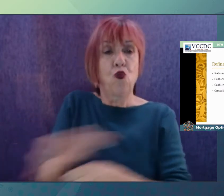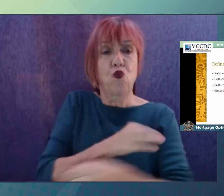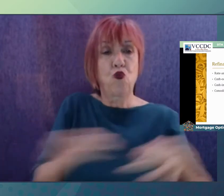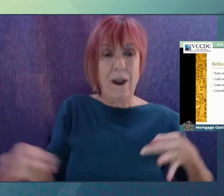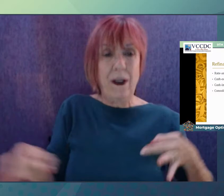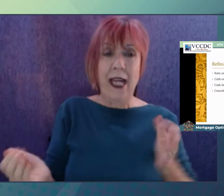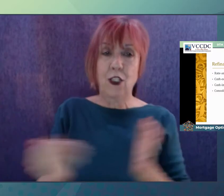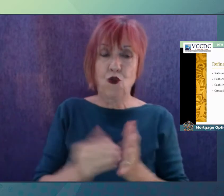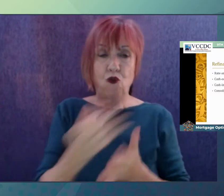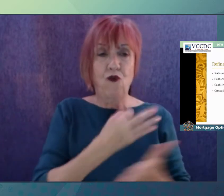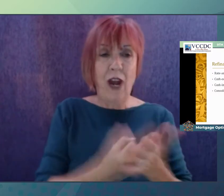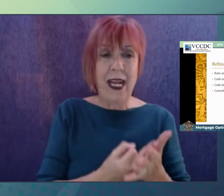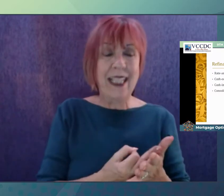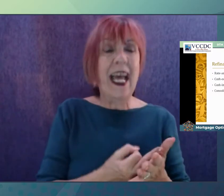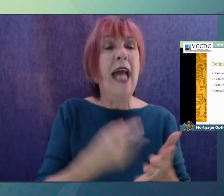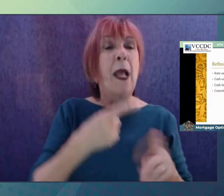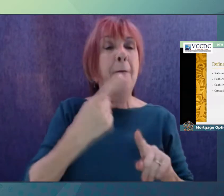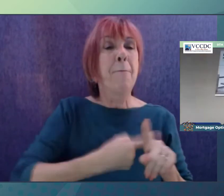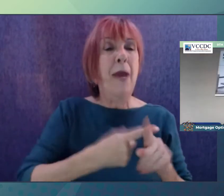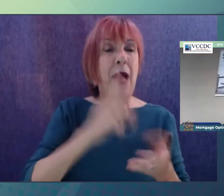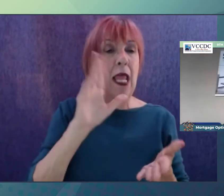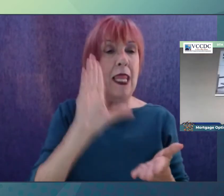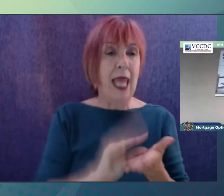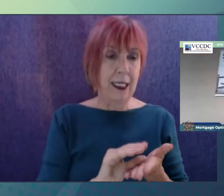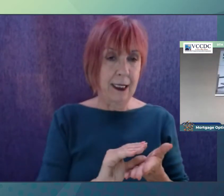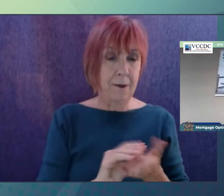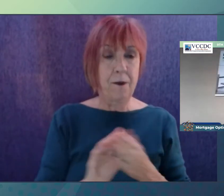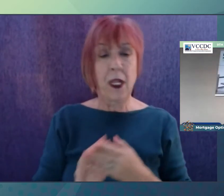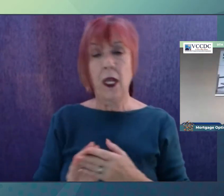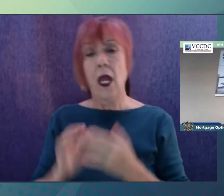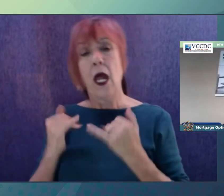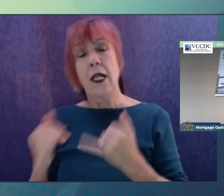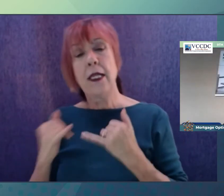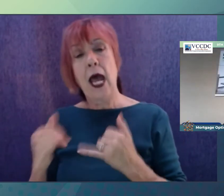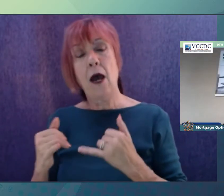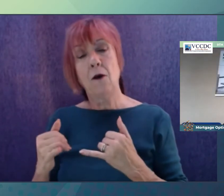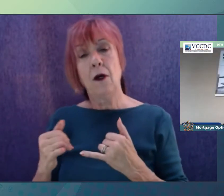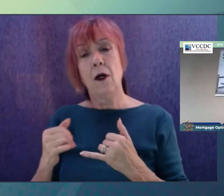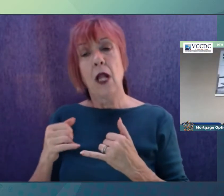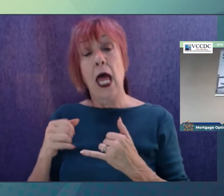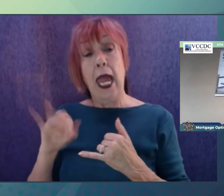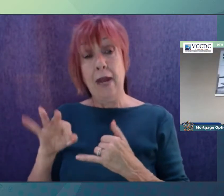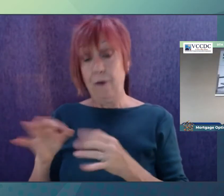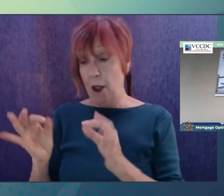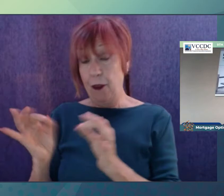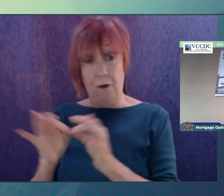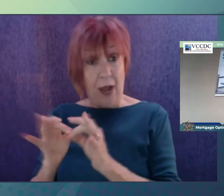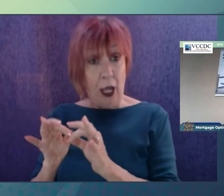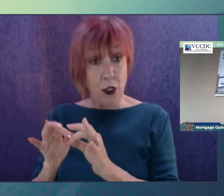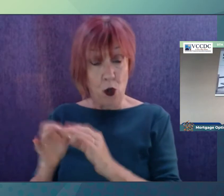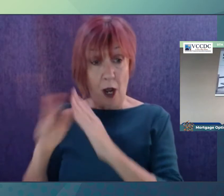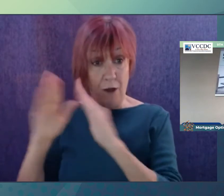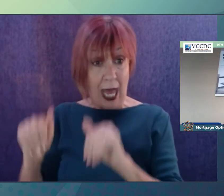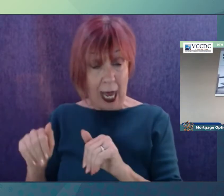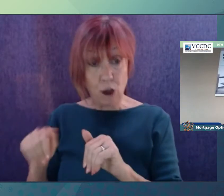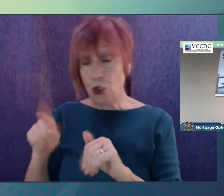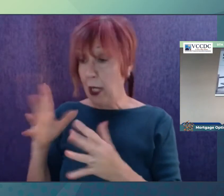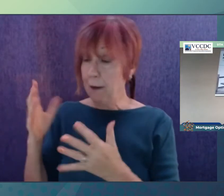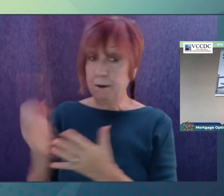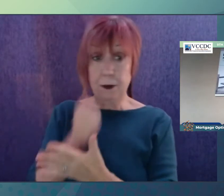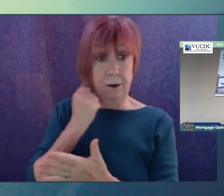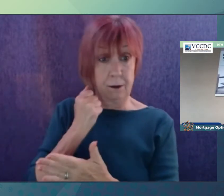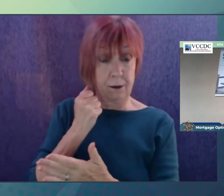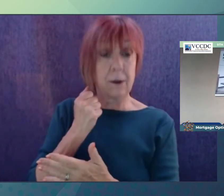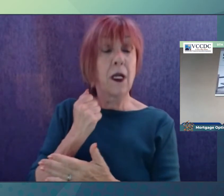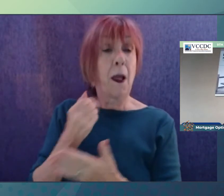are common when property has increased in value. The transaction involves withdrawing the value or equity in the property in exchange for a